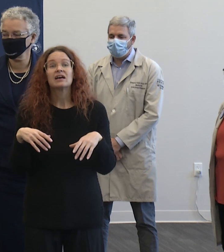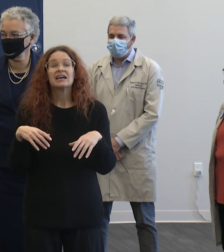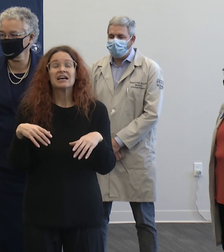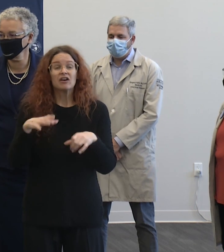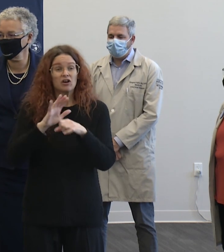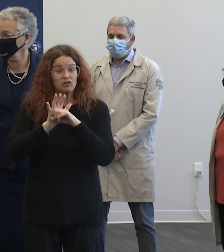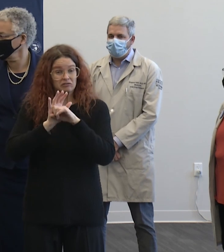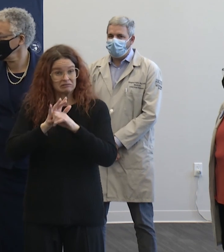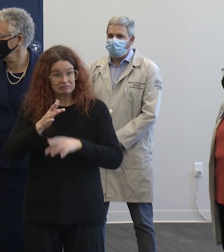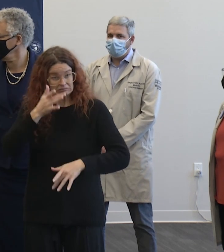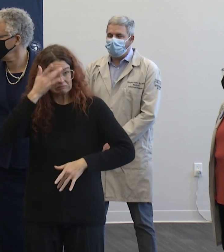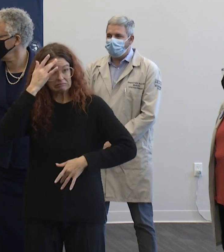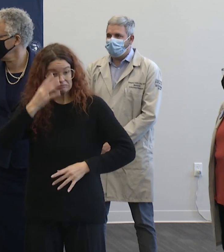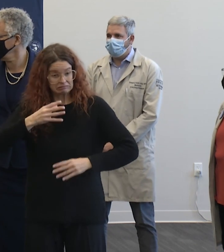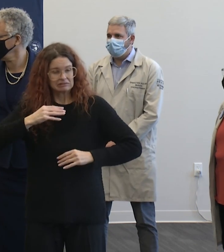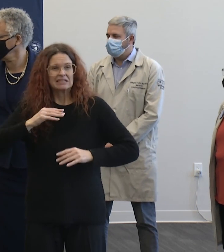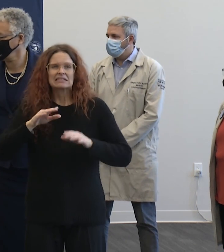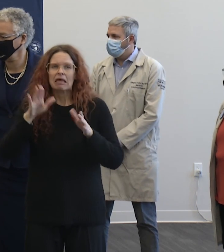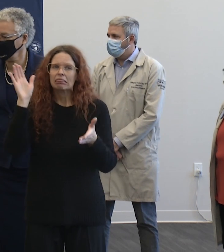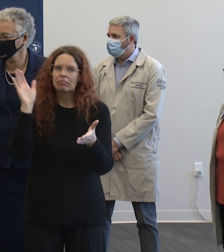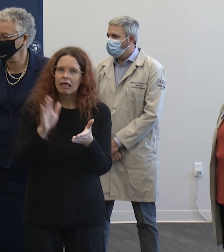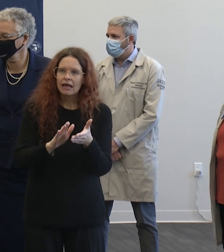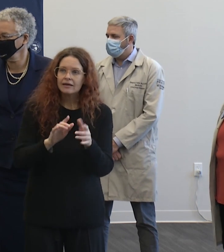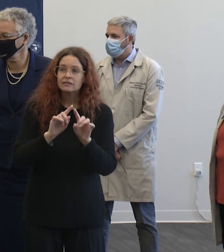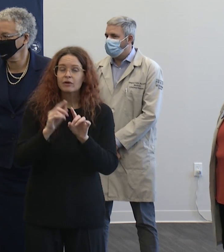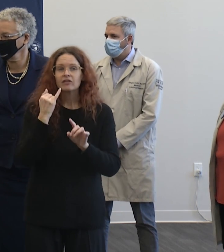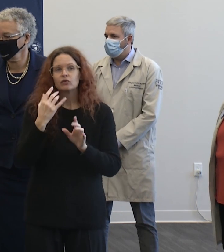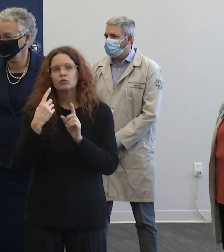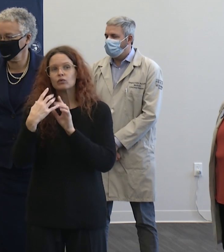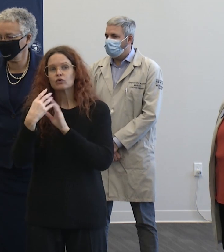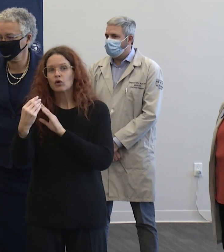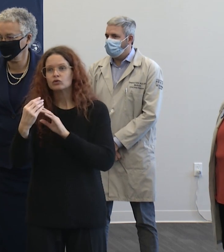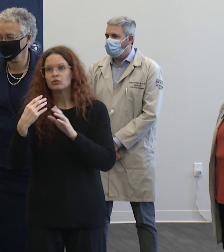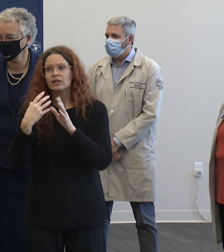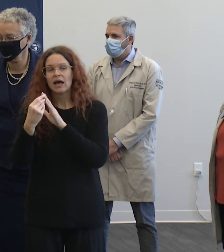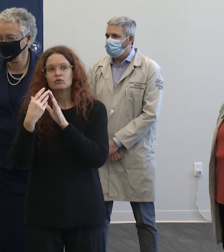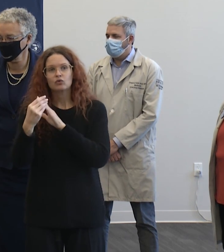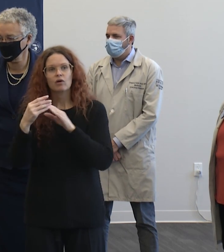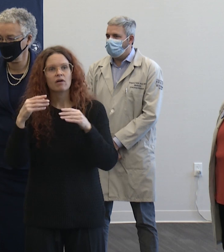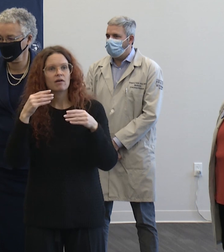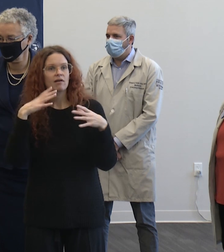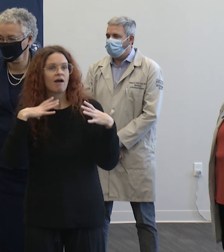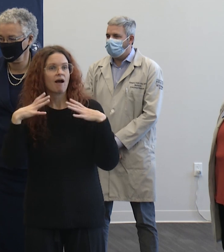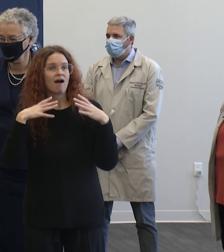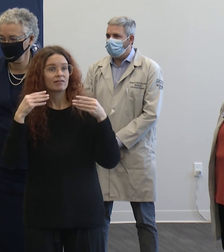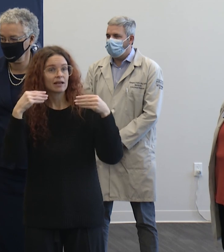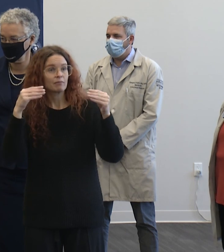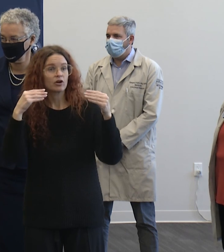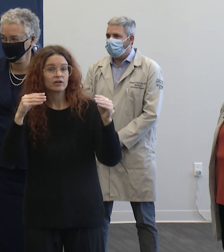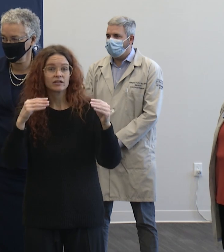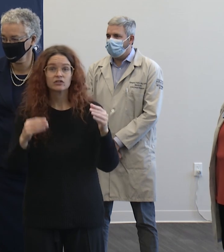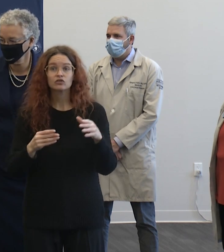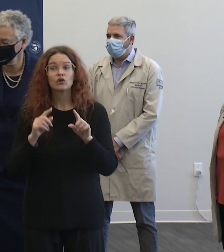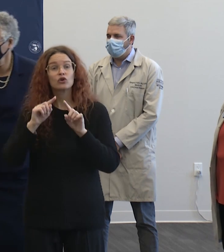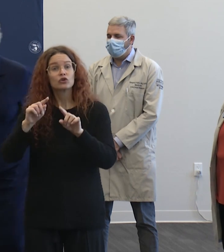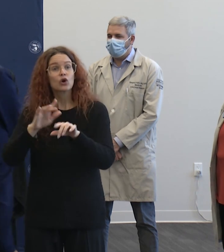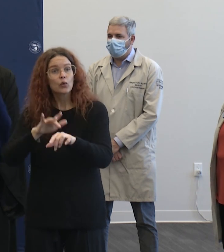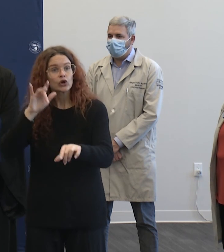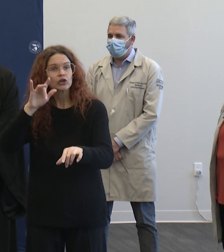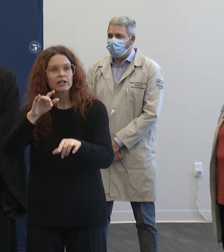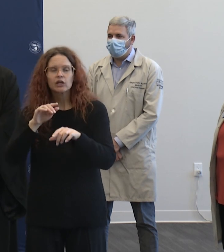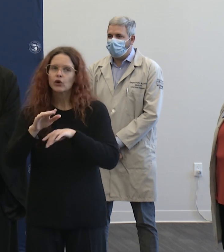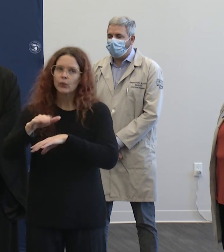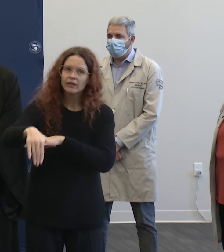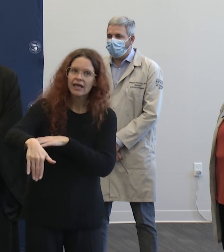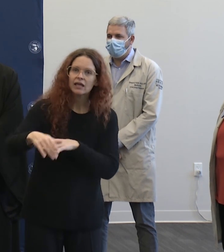outdoor spaces, if you are indeed in these outdoor holiday markets, I would suggest go early or go late where the crowds